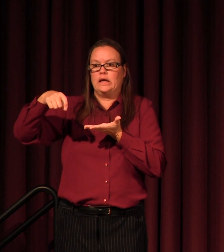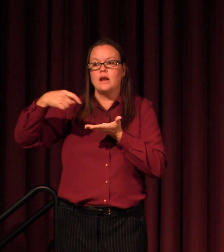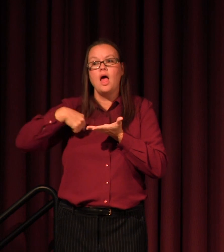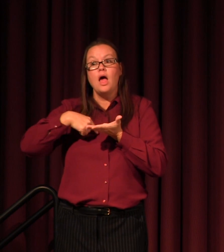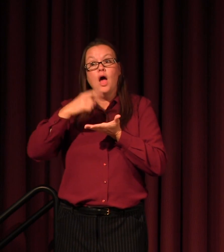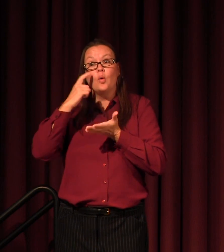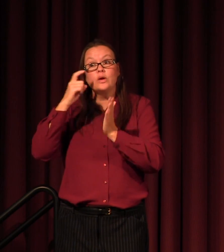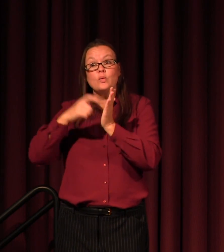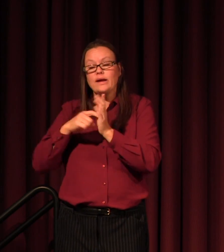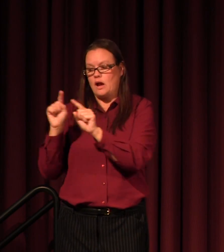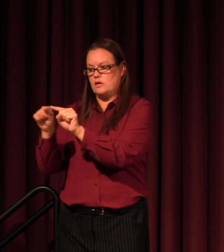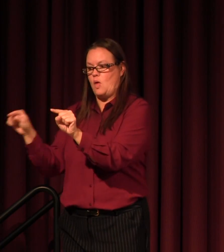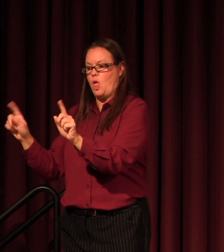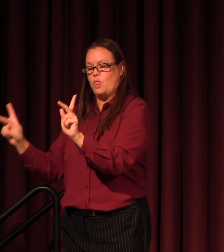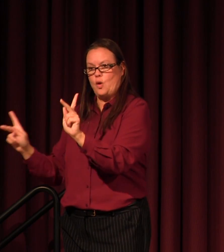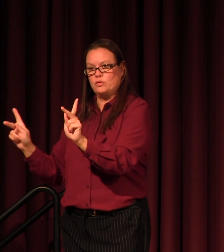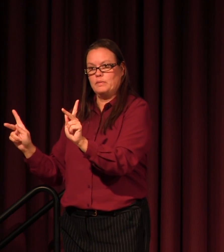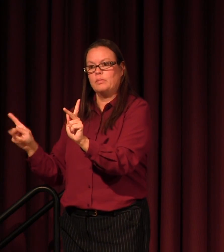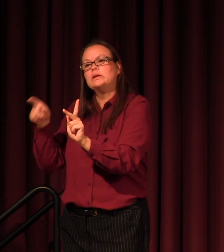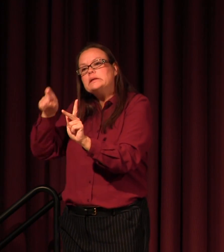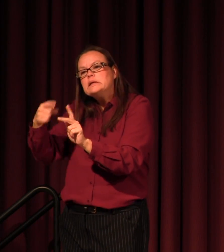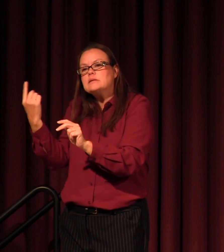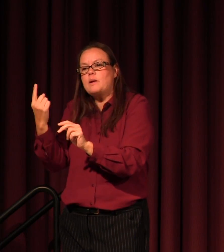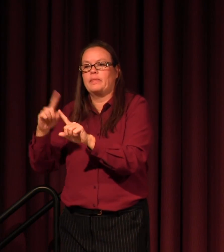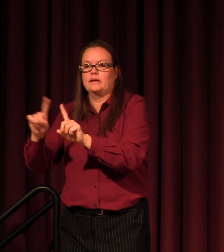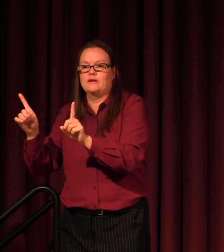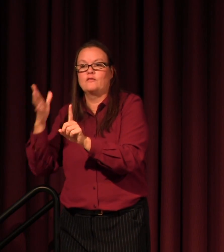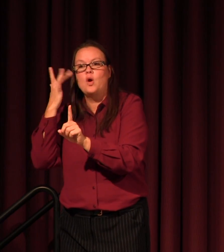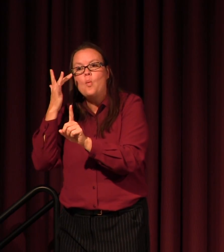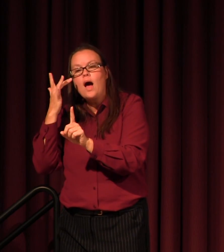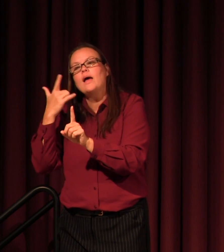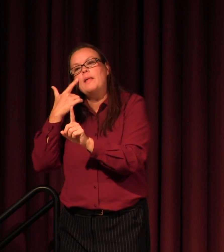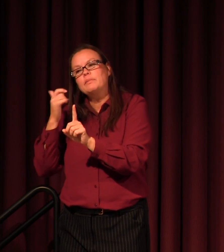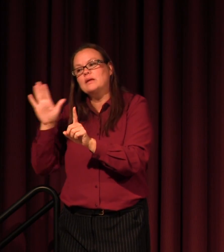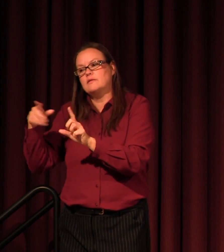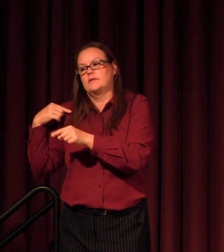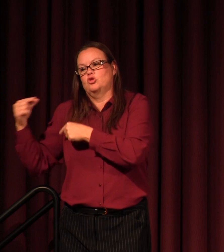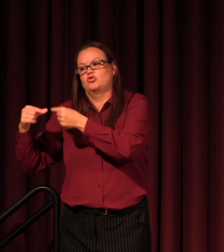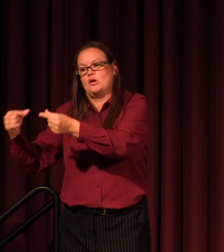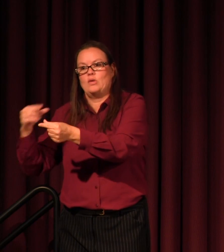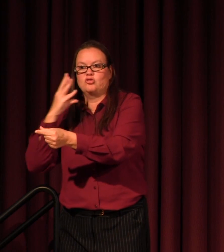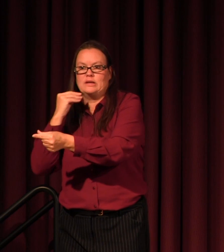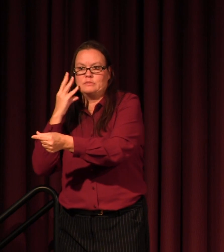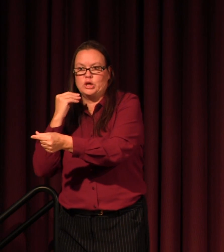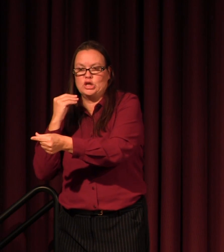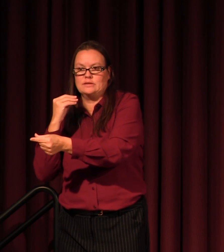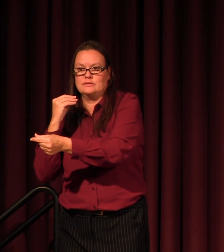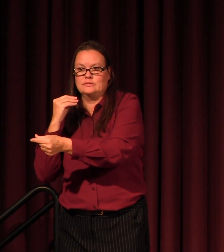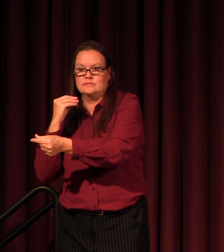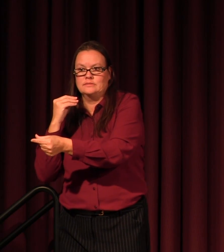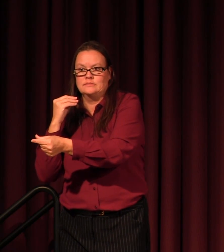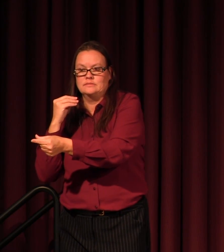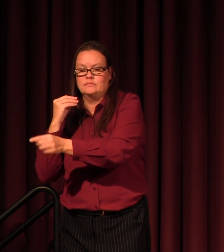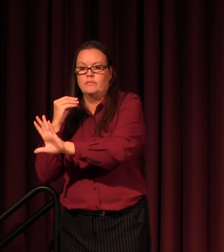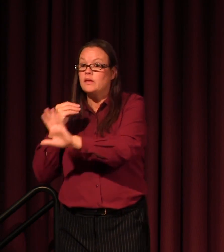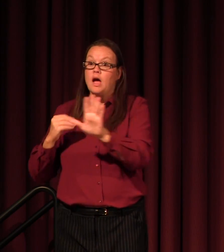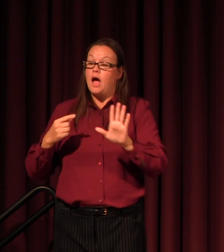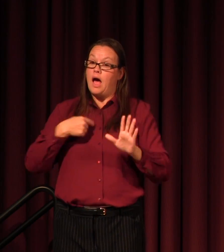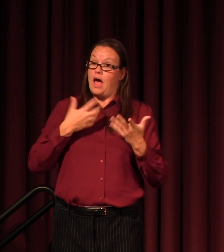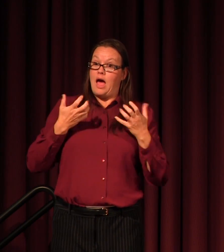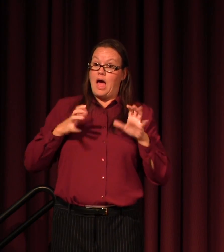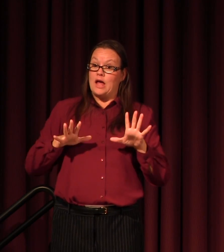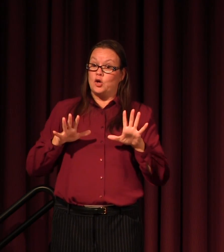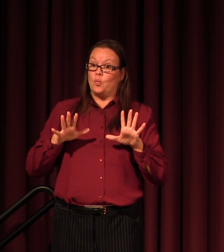different things given the generational nature of marginalization. So I don't want to say everything's hunky-dory